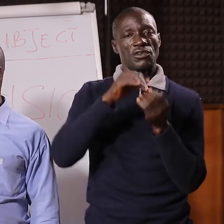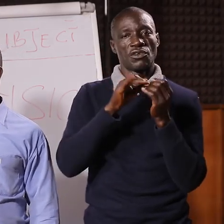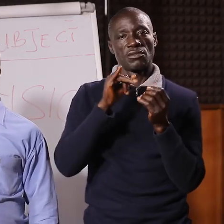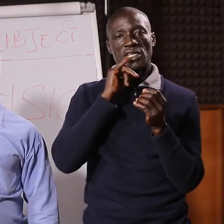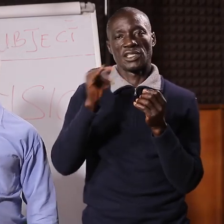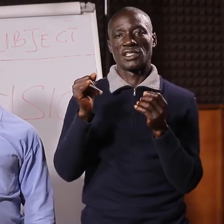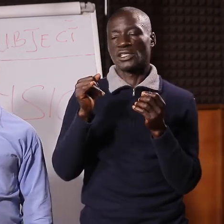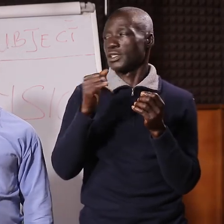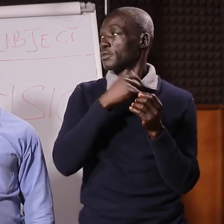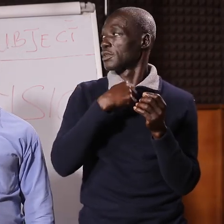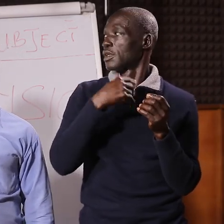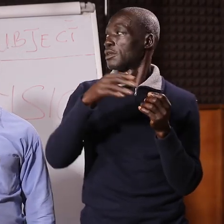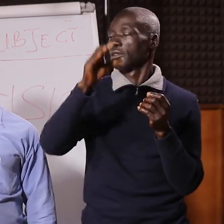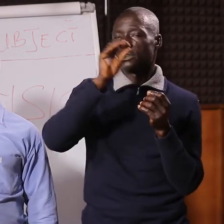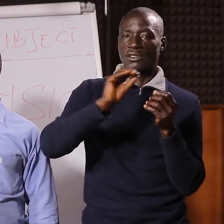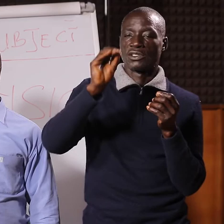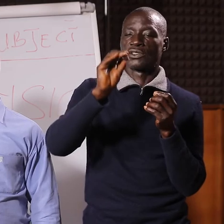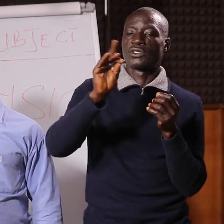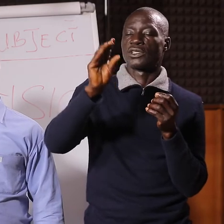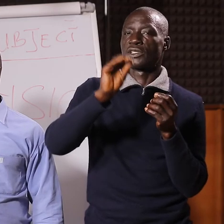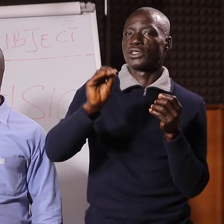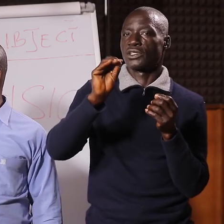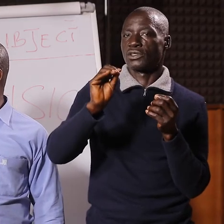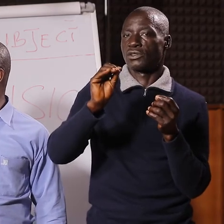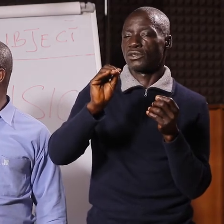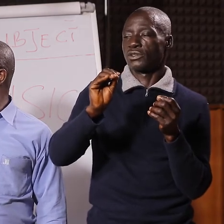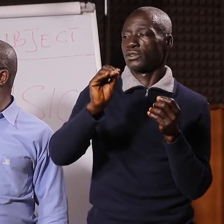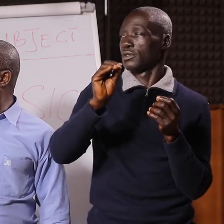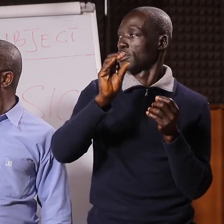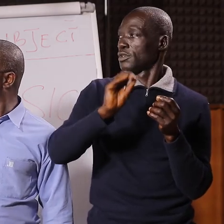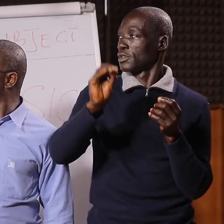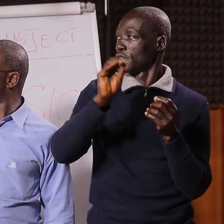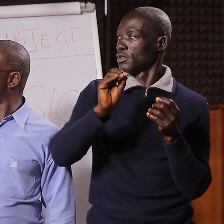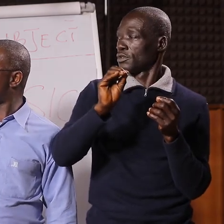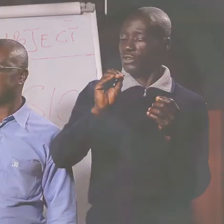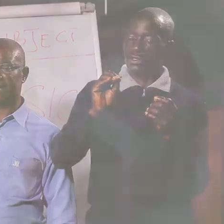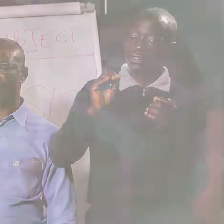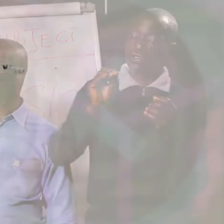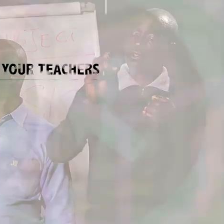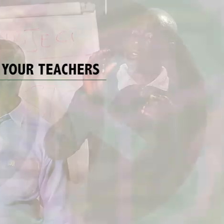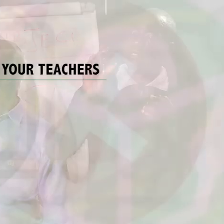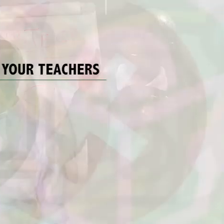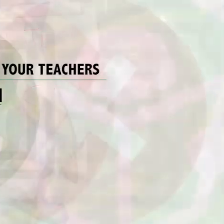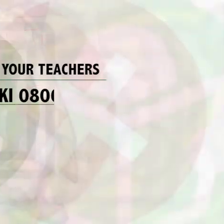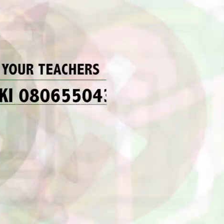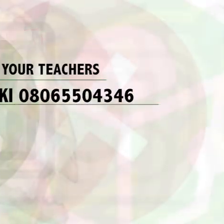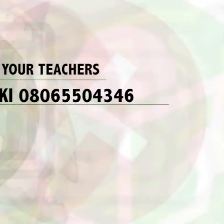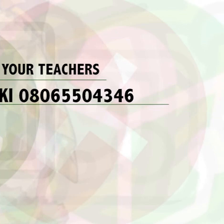you have, or maybe you solve the assignment you want to get across to us, as follows. Hassan Buki,